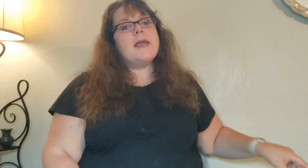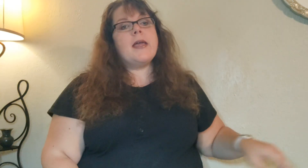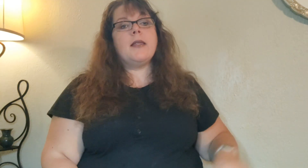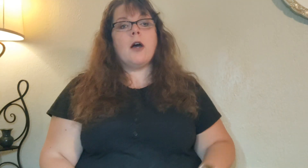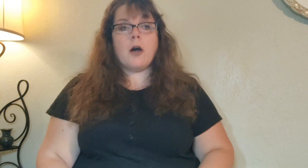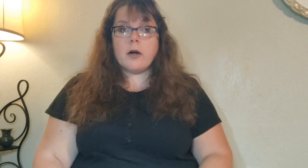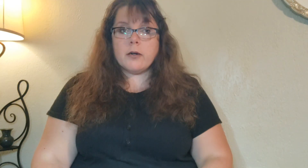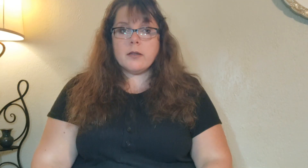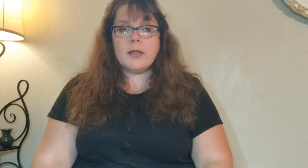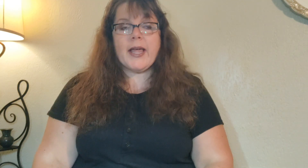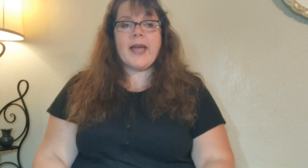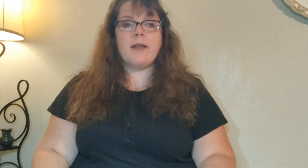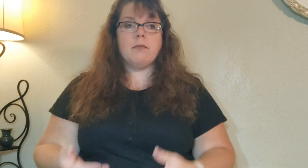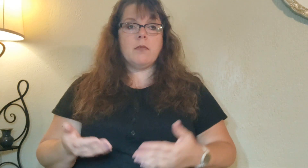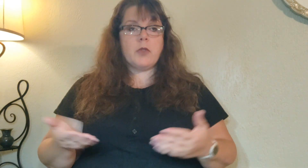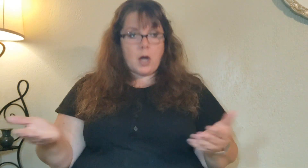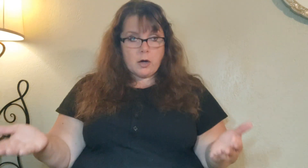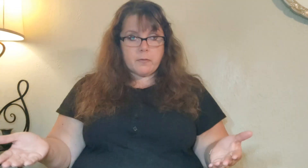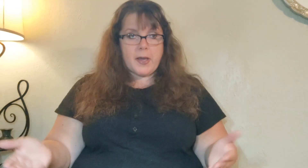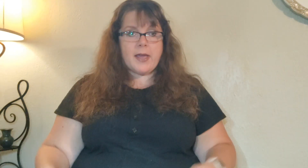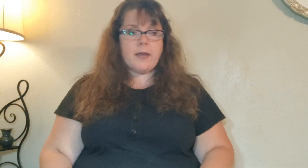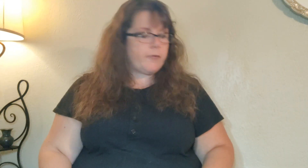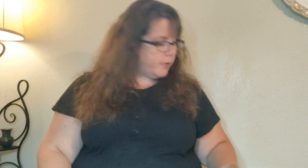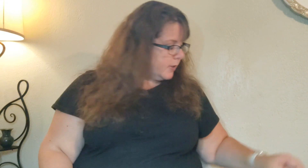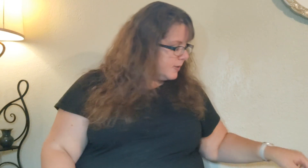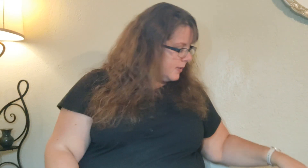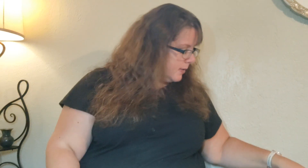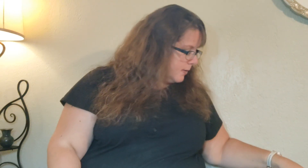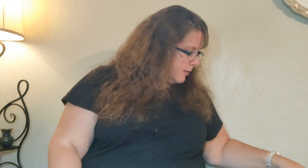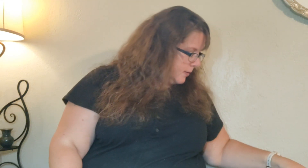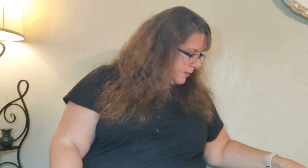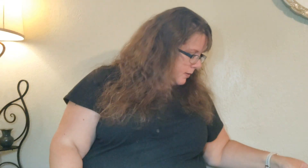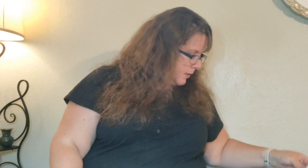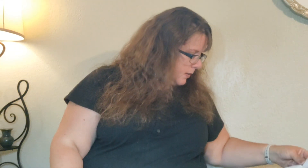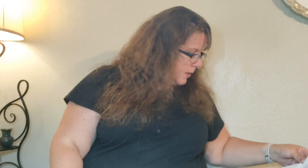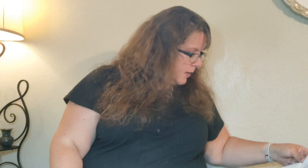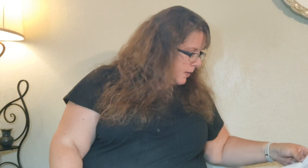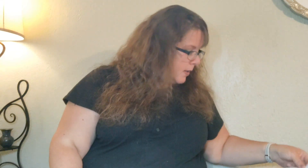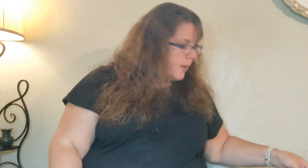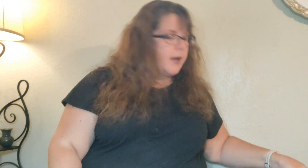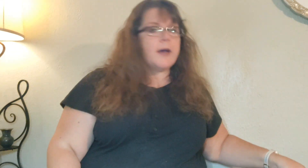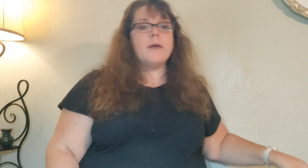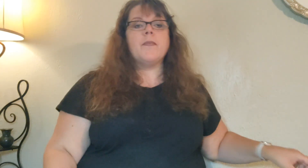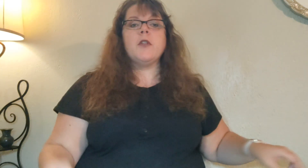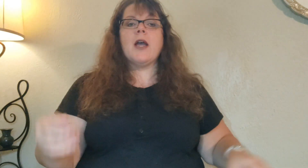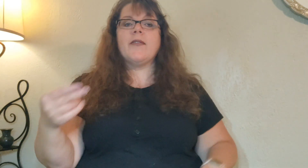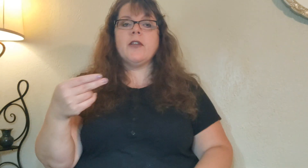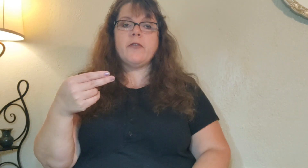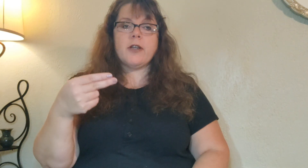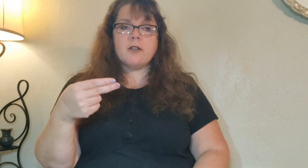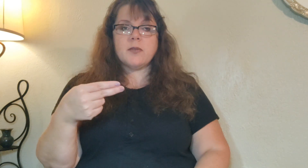In hall, like the hallway for instance, you have to finger